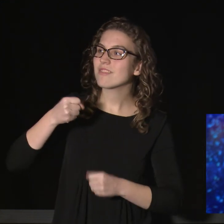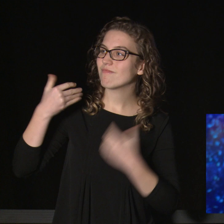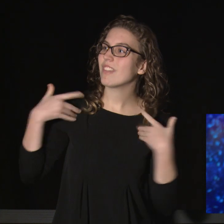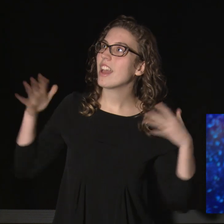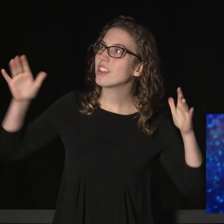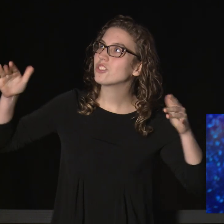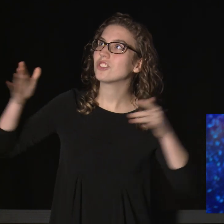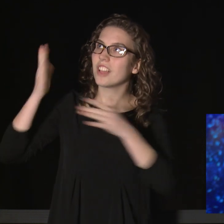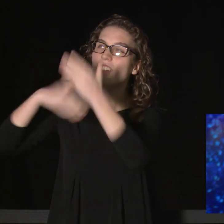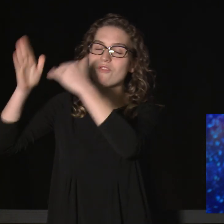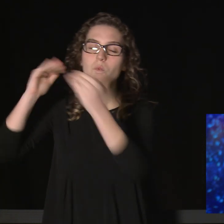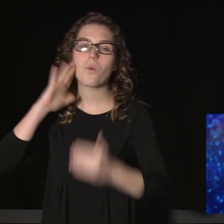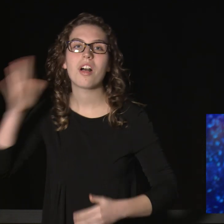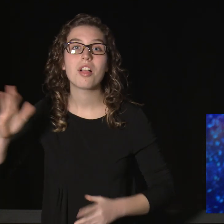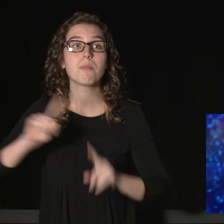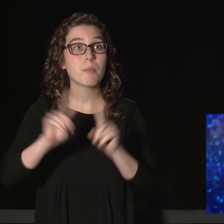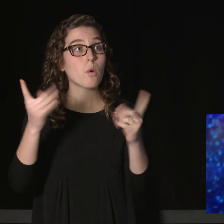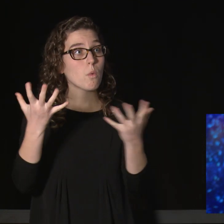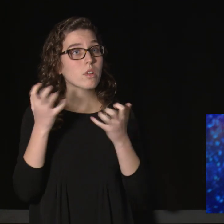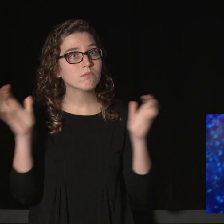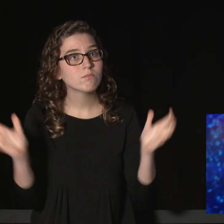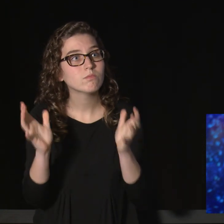to encourage you.